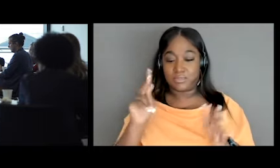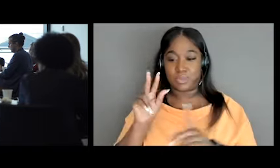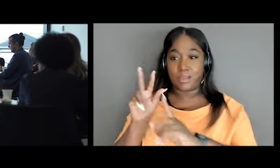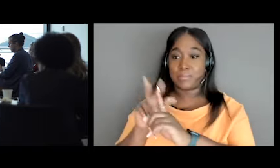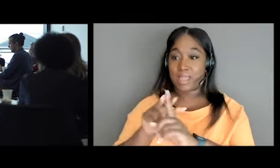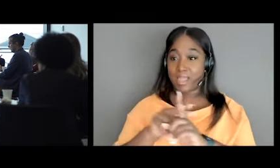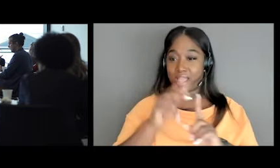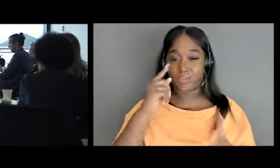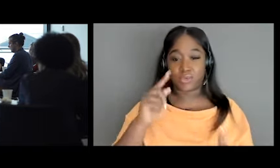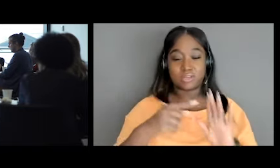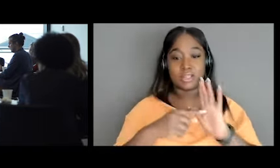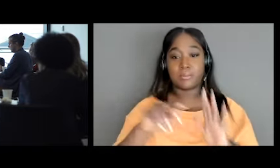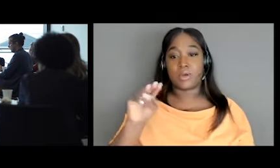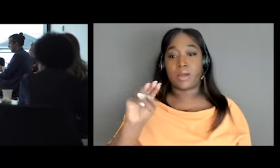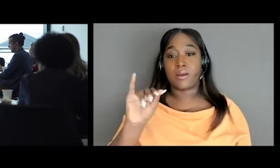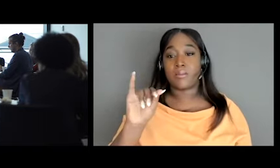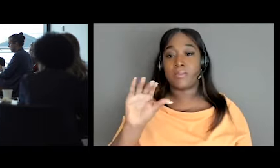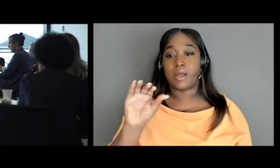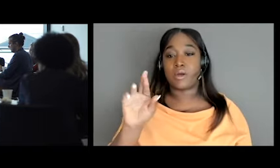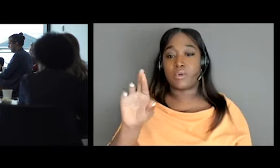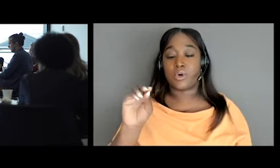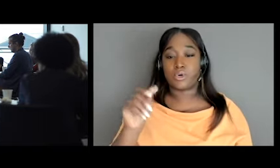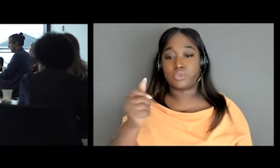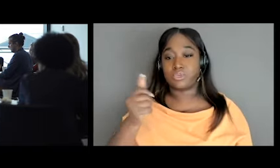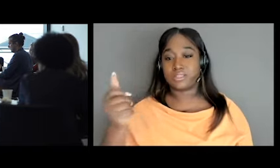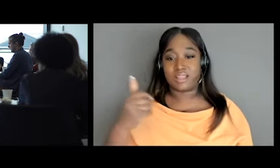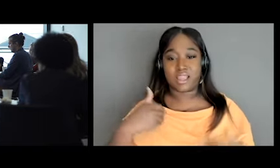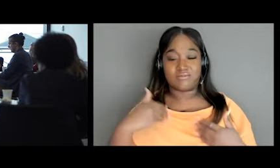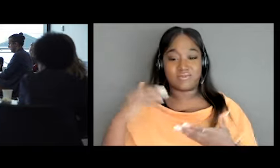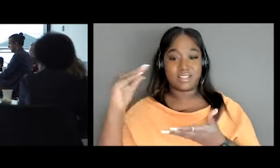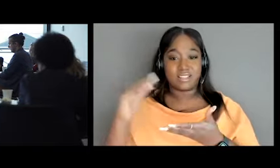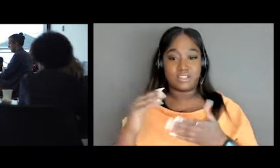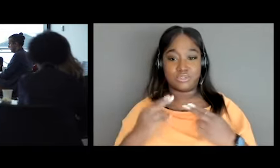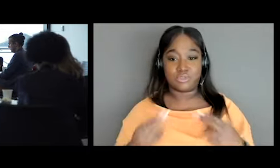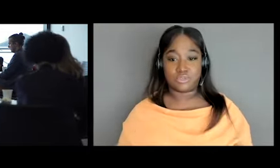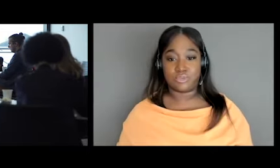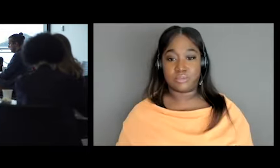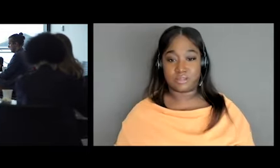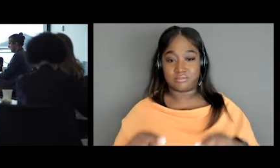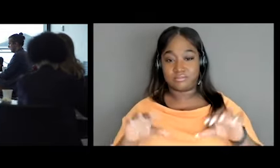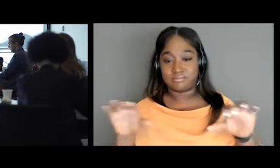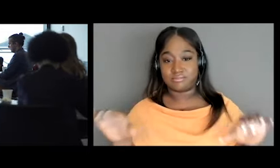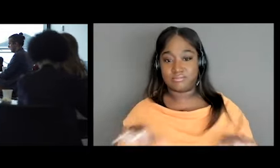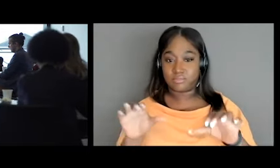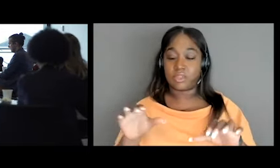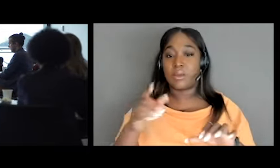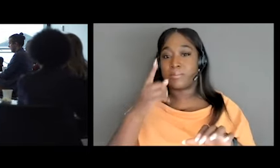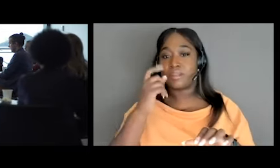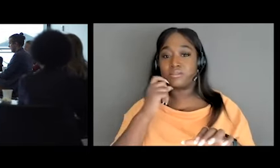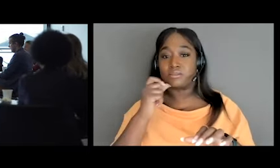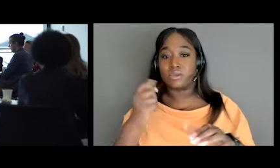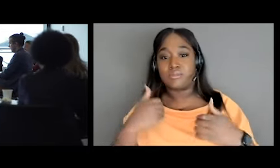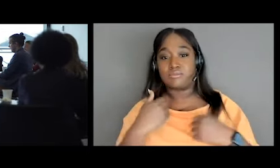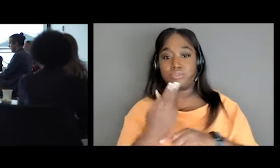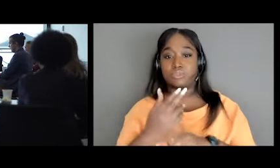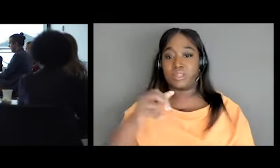microtransit has fewer human interaction points because you're using an app and doesn't have to, you get sort of positive reflections. Oh, yes, it's going to come